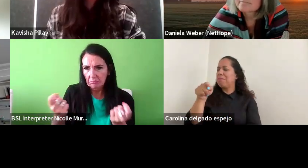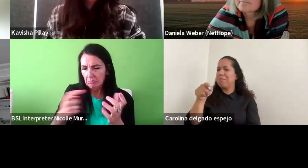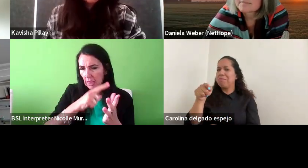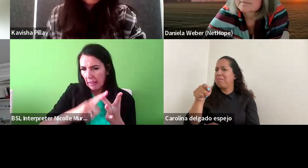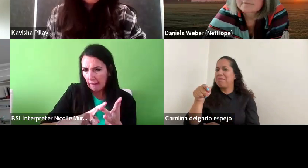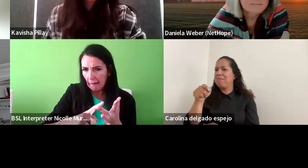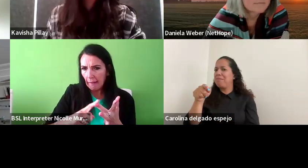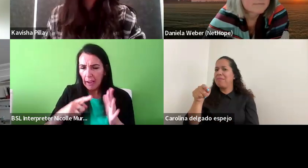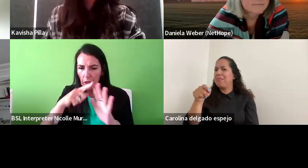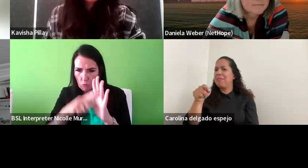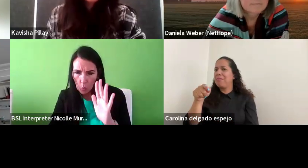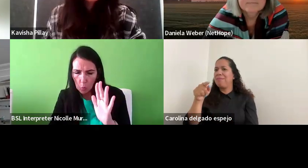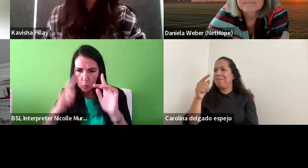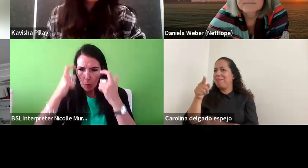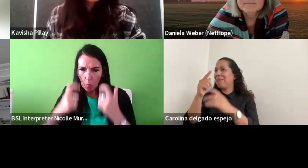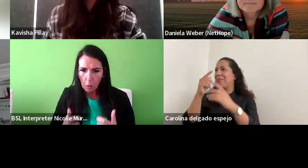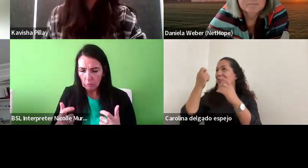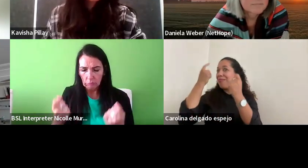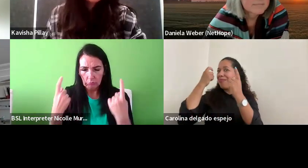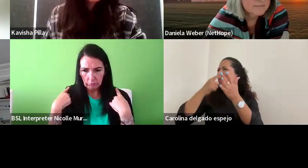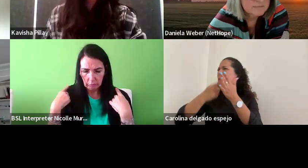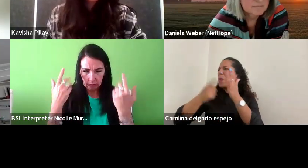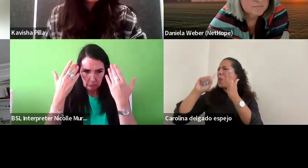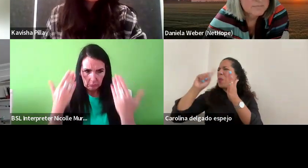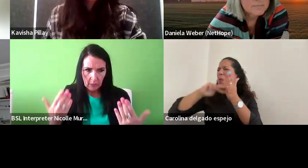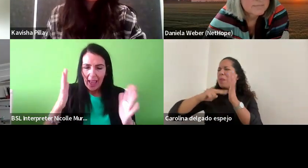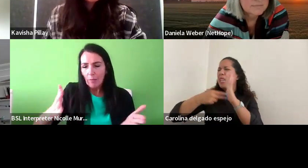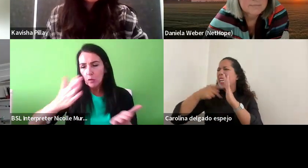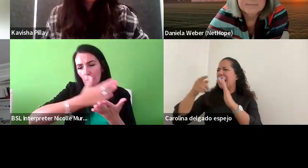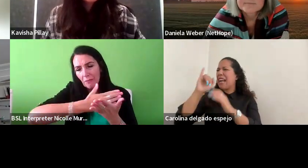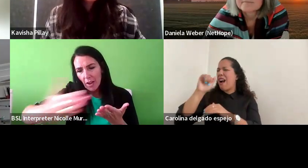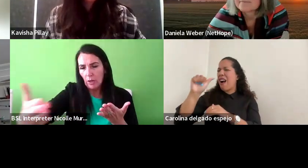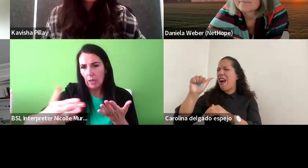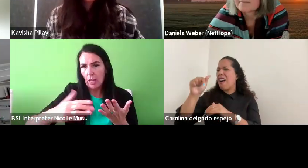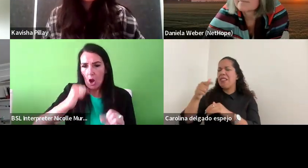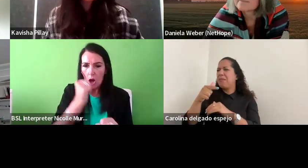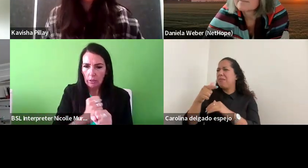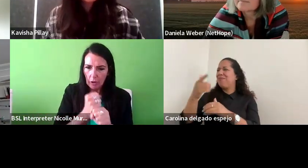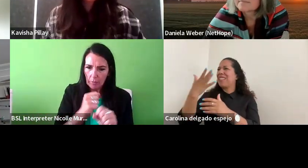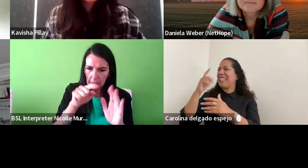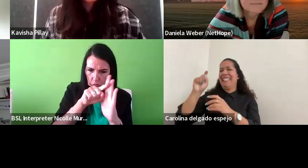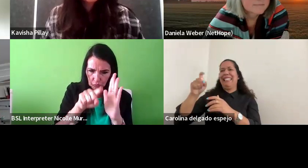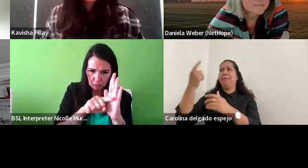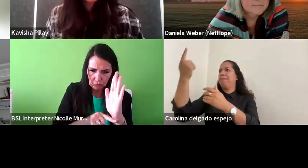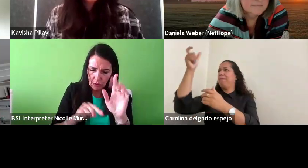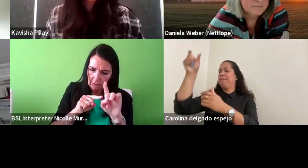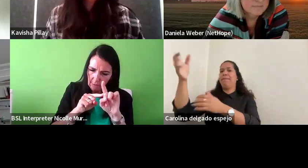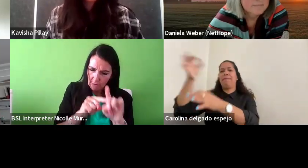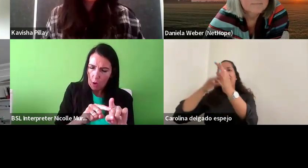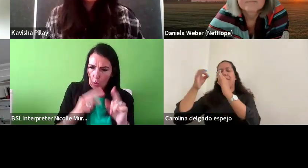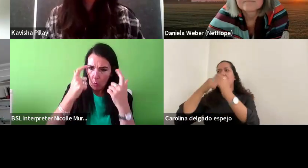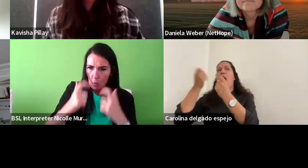around regulations still need to be clear, and how then does the government make sure that, you know, how